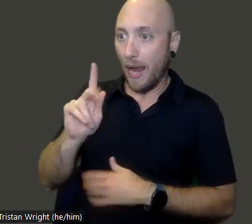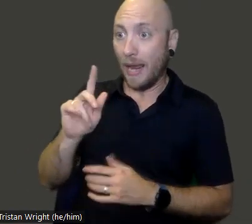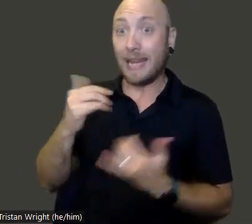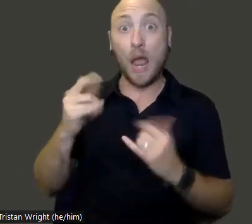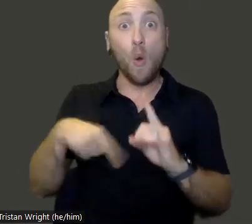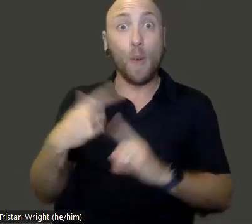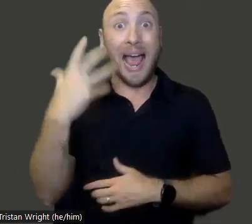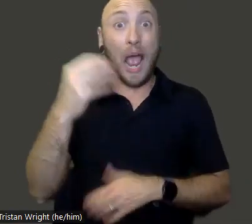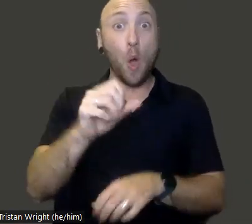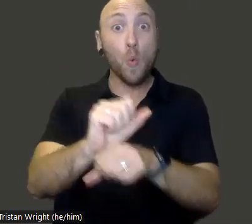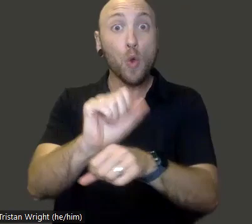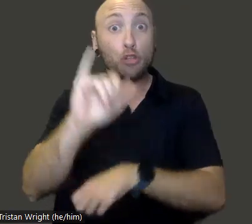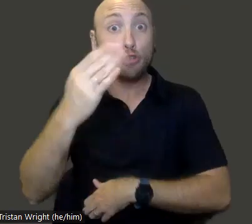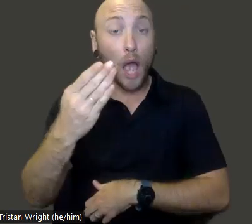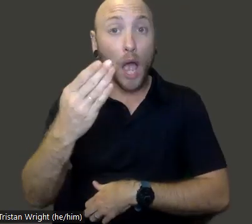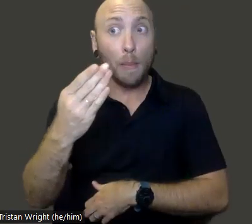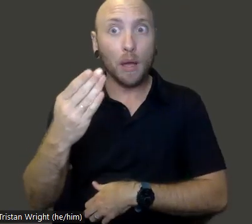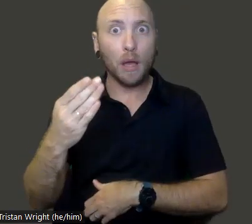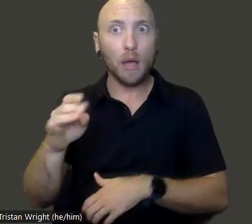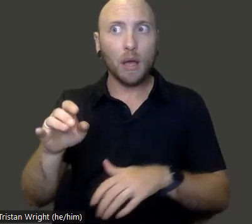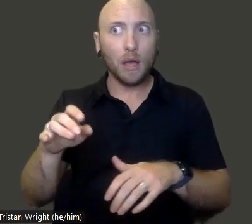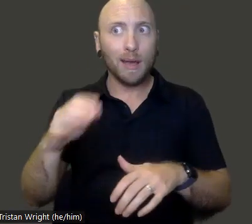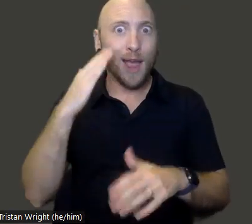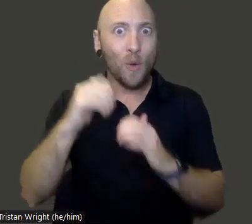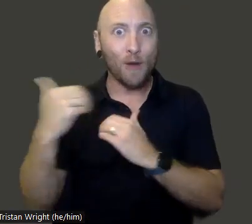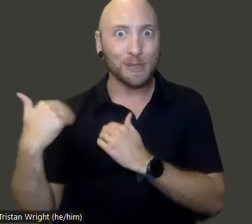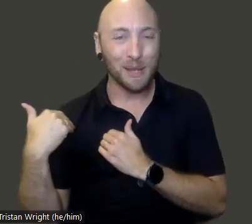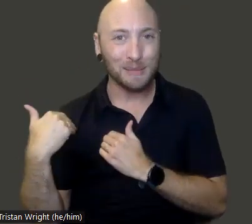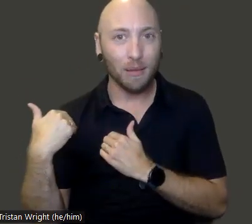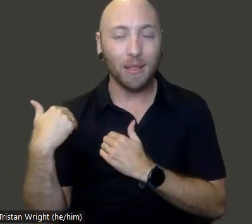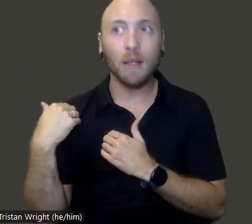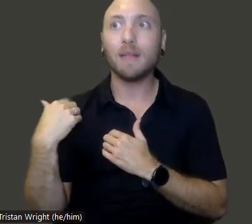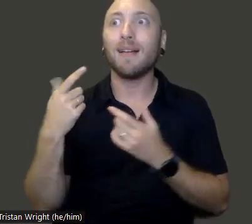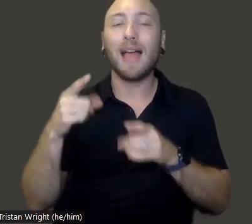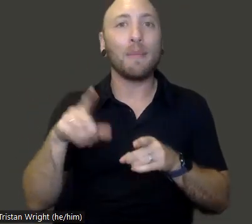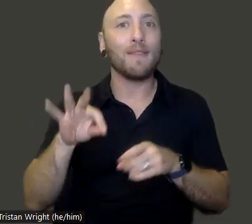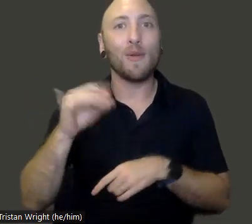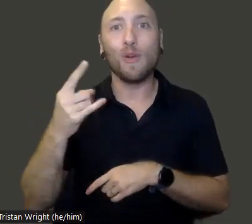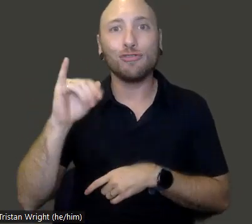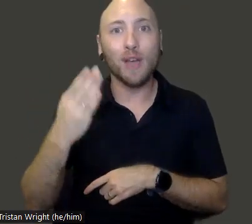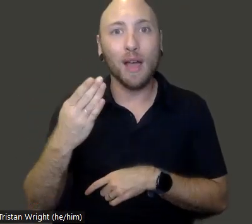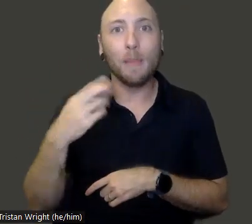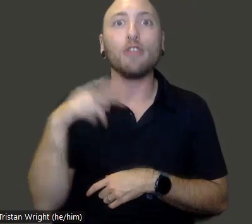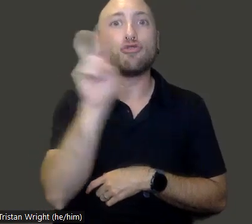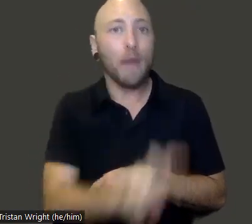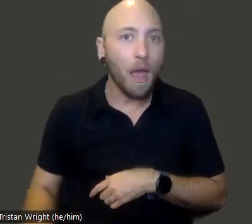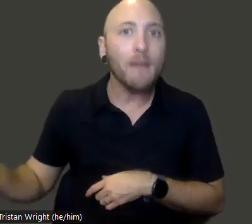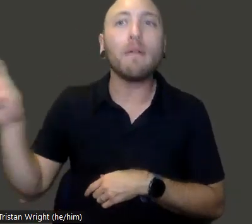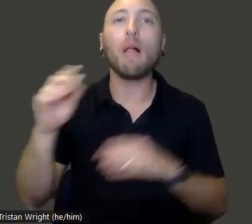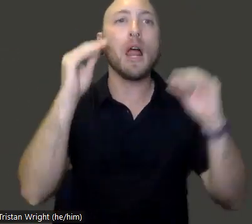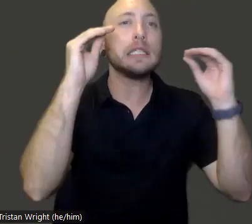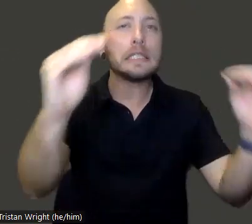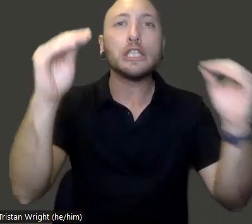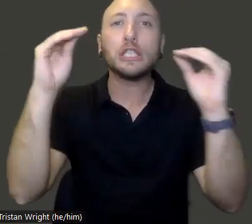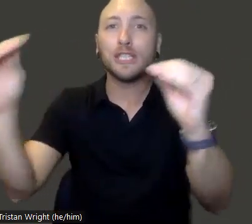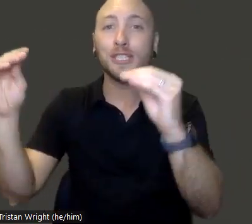I ended up having a job where I got to travel around all the time and teach other people how to do stuff. And the